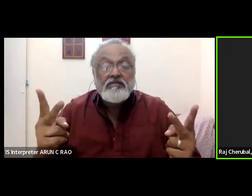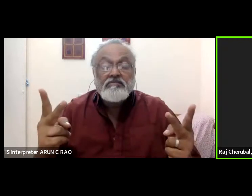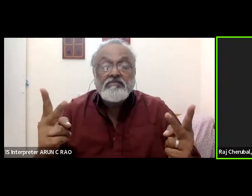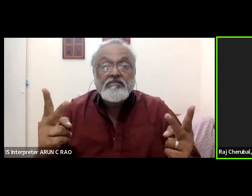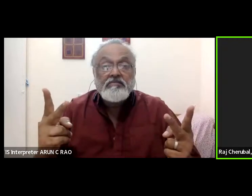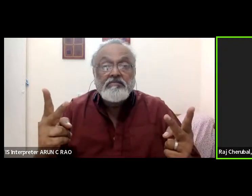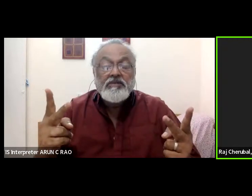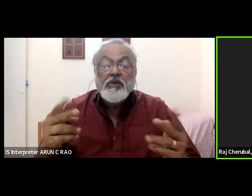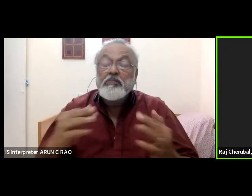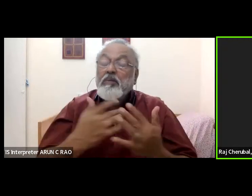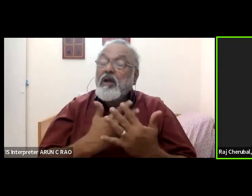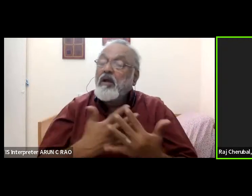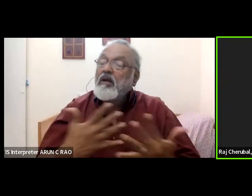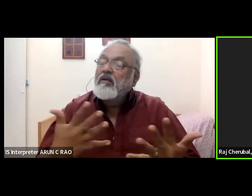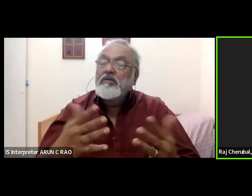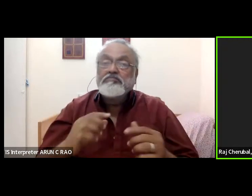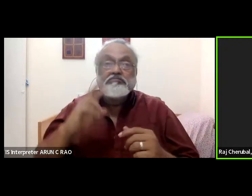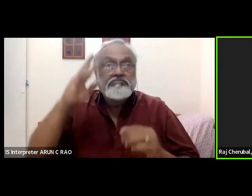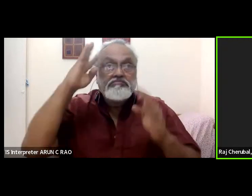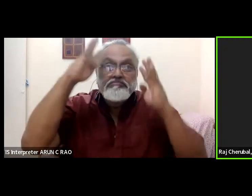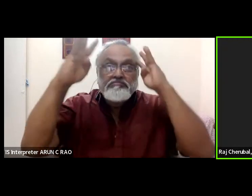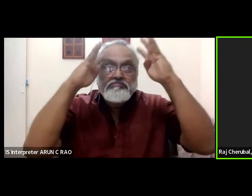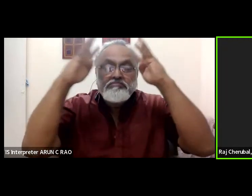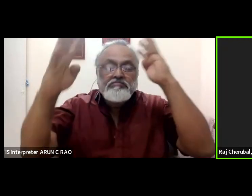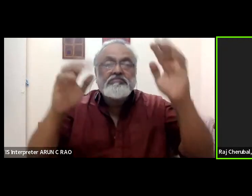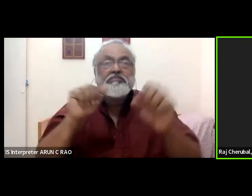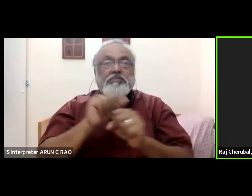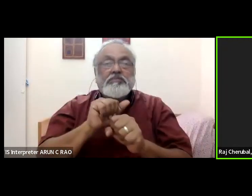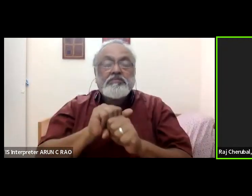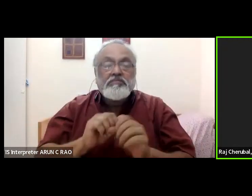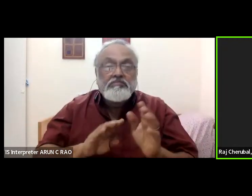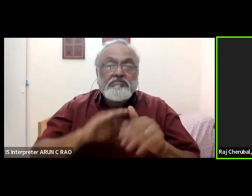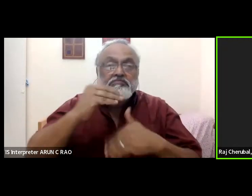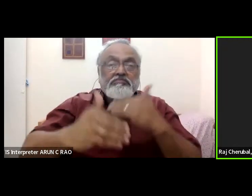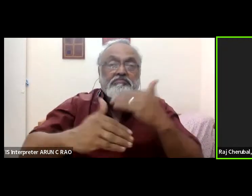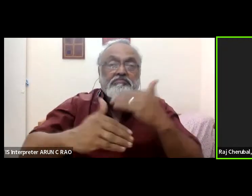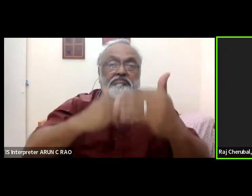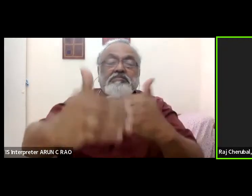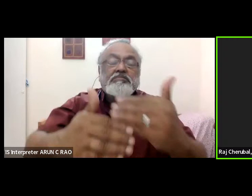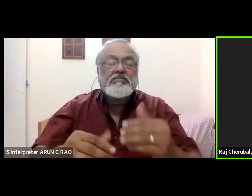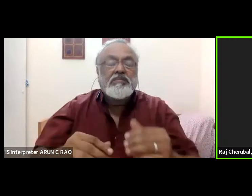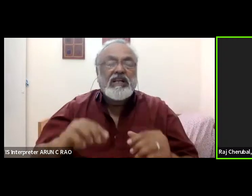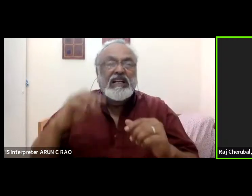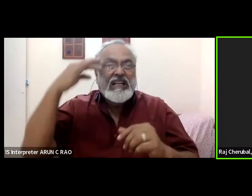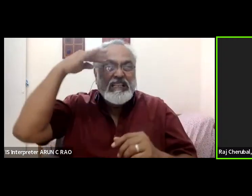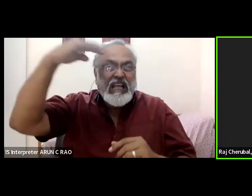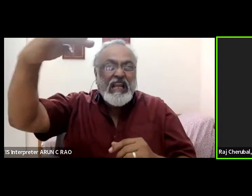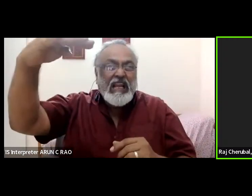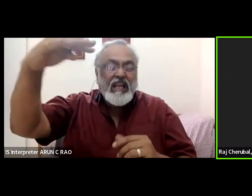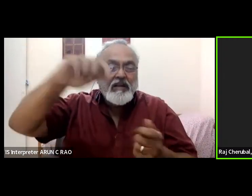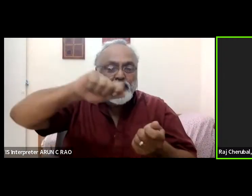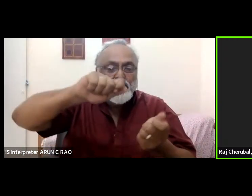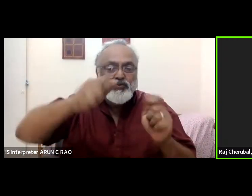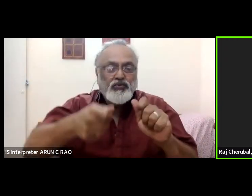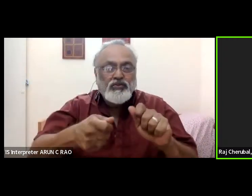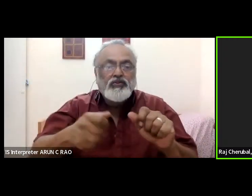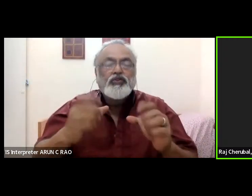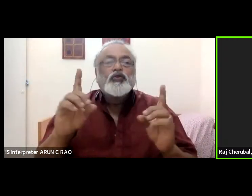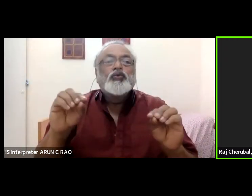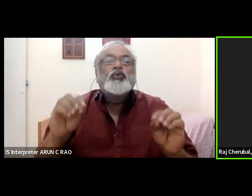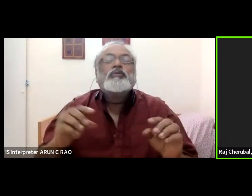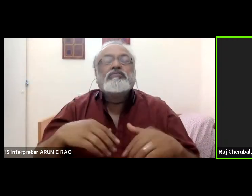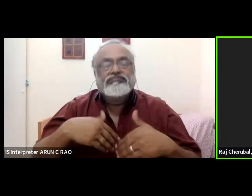bit of initiatives which tries to translate theory into practice. So, for example, in most of the smart